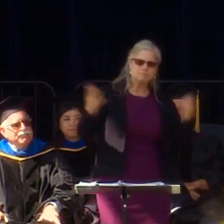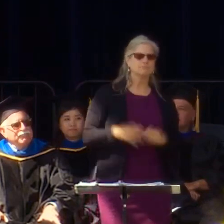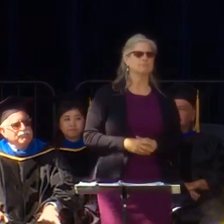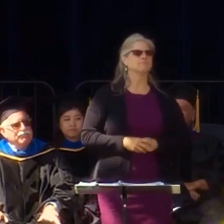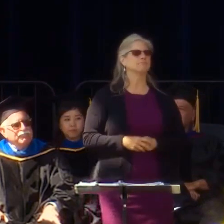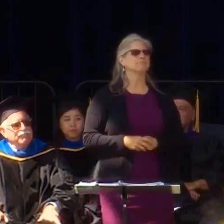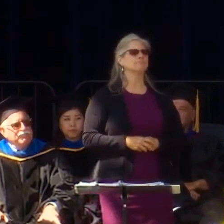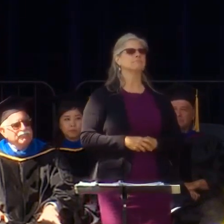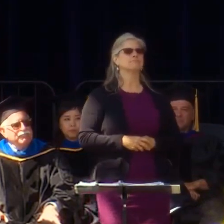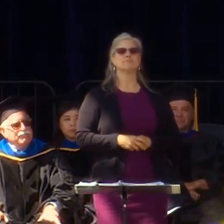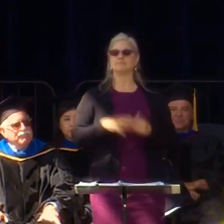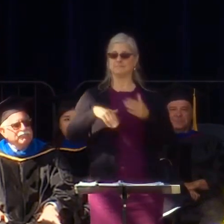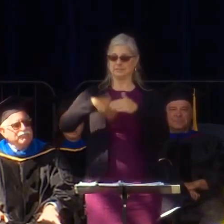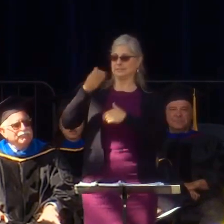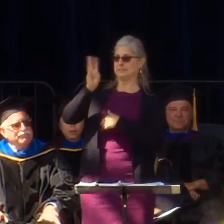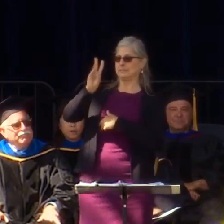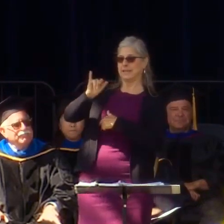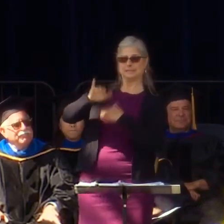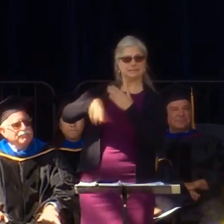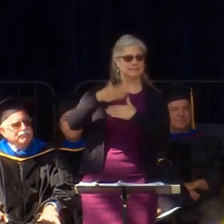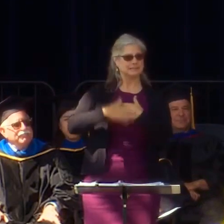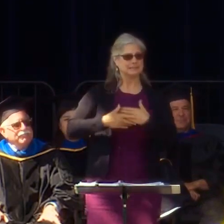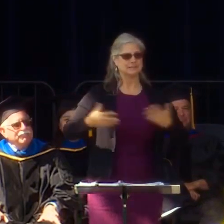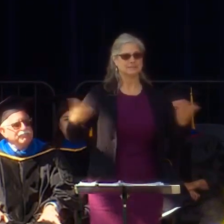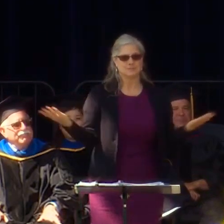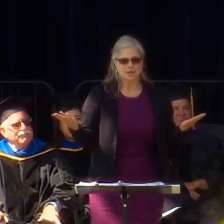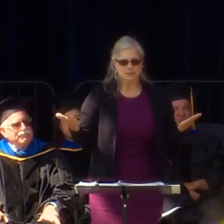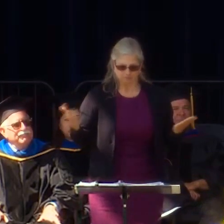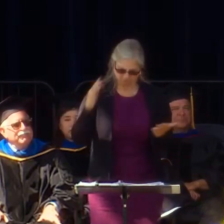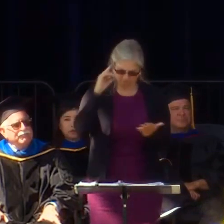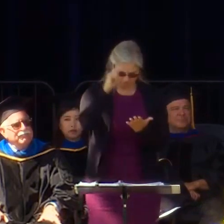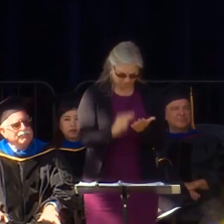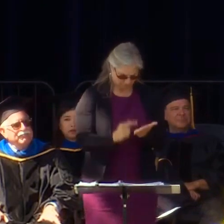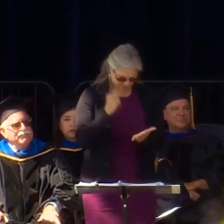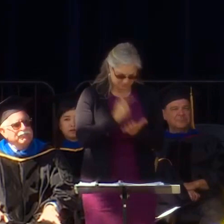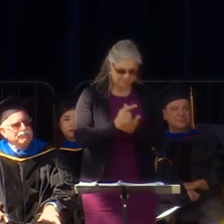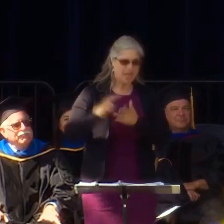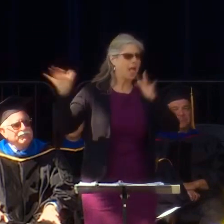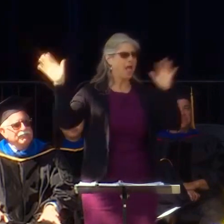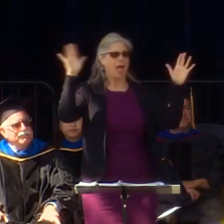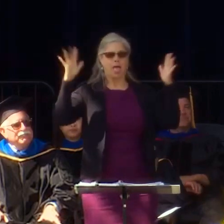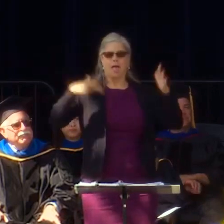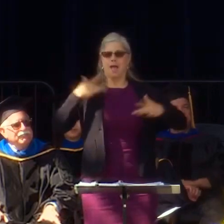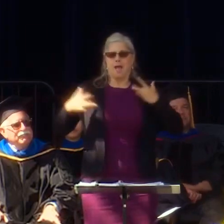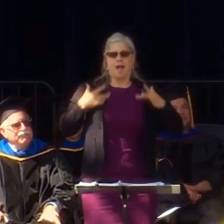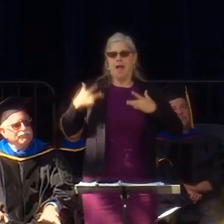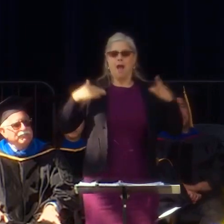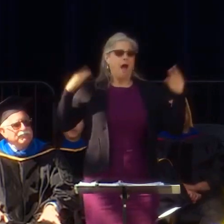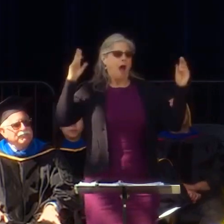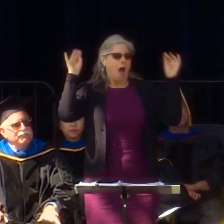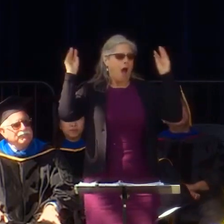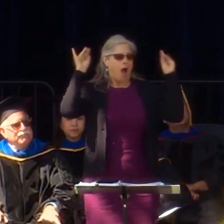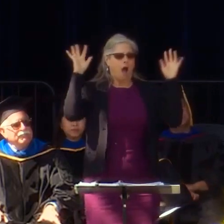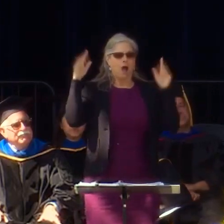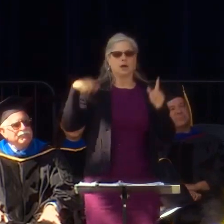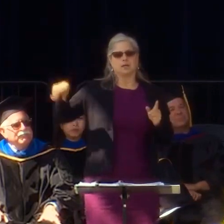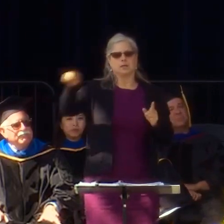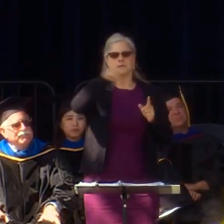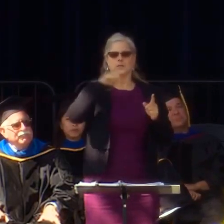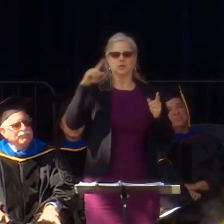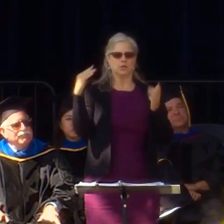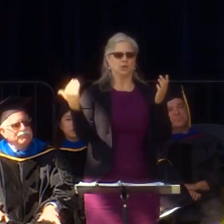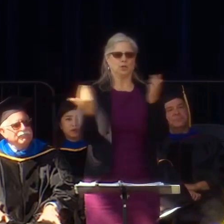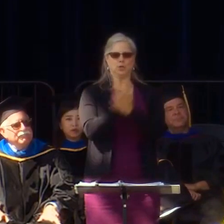what happens next. The day after the euphoria of graduation, when your